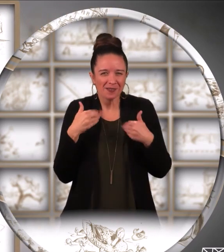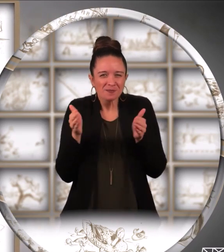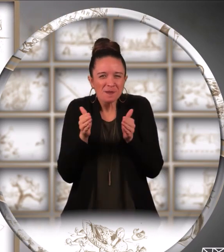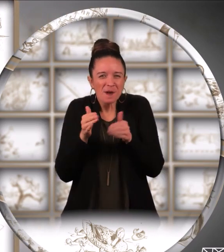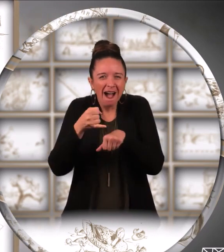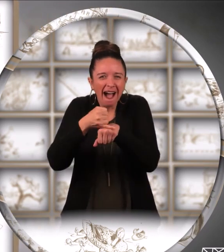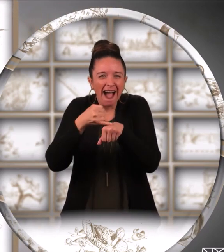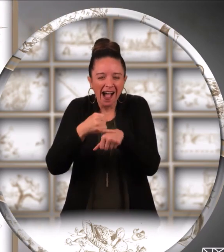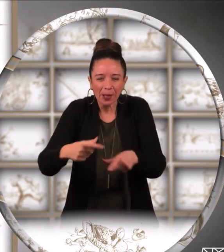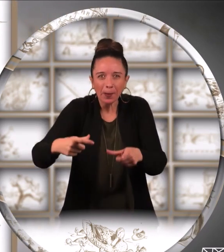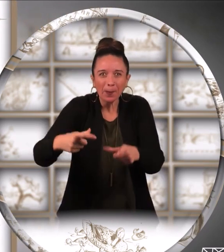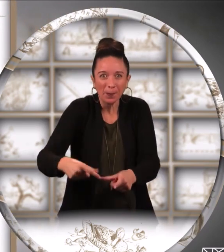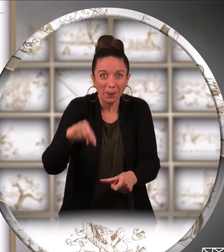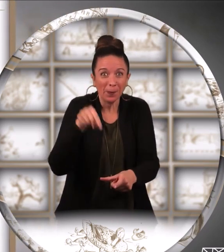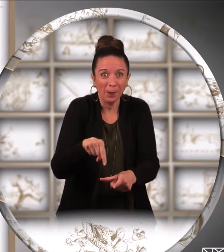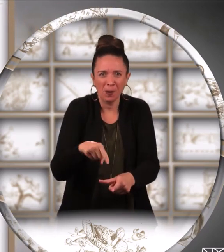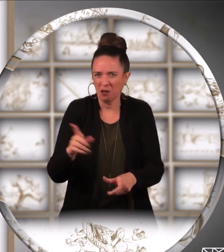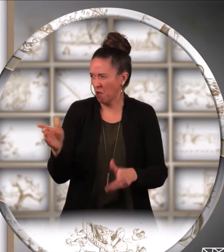Mallard.